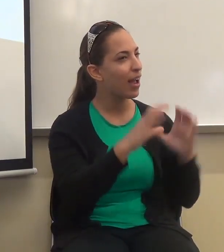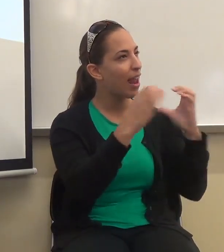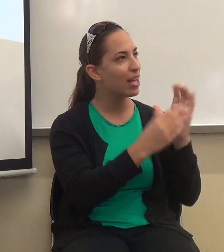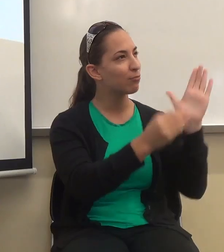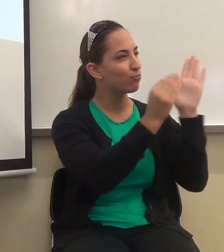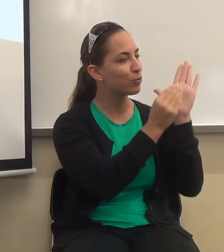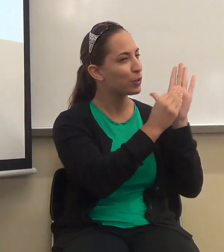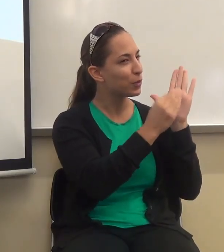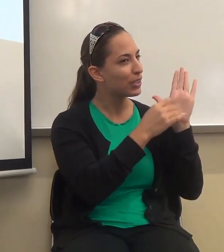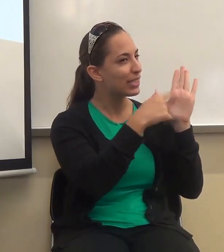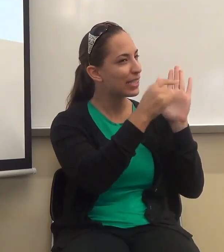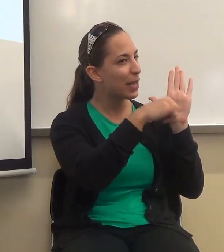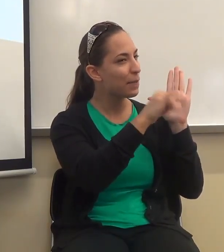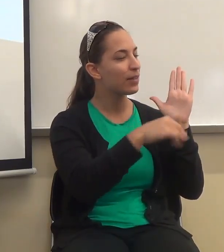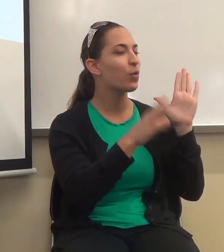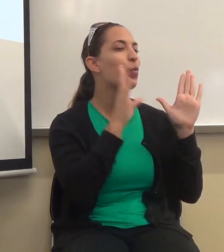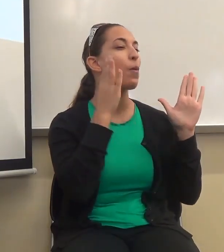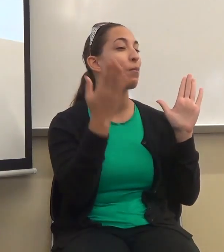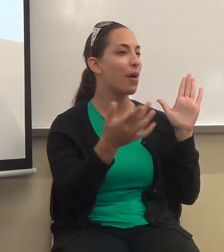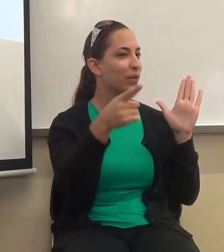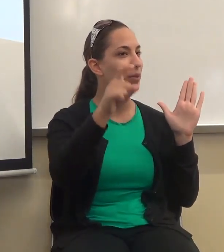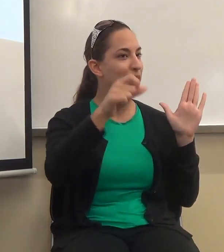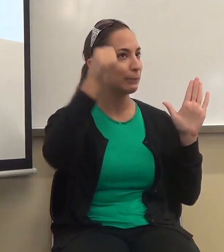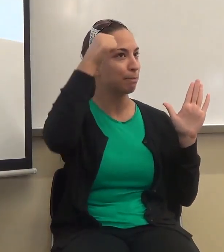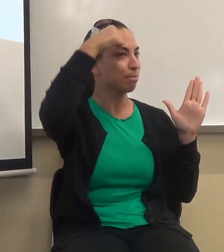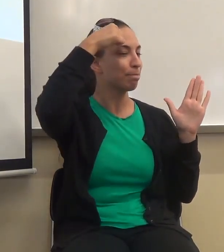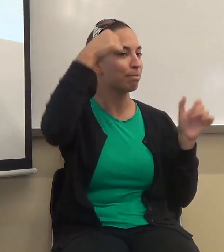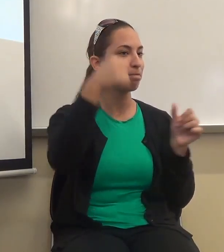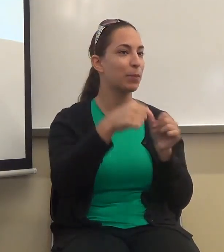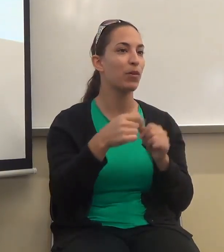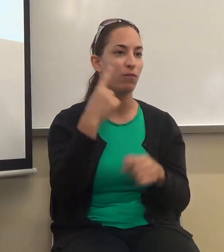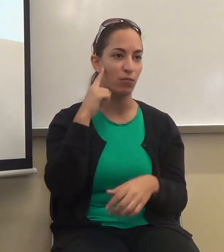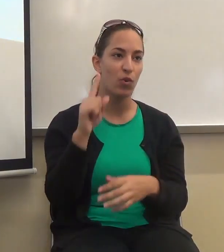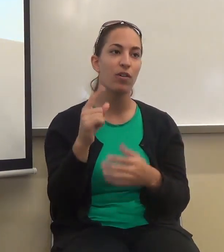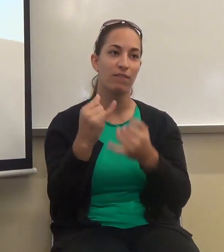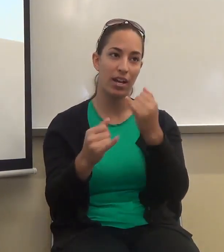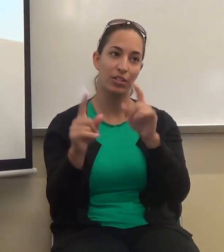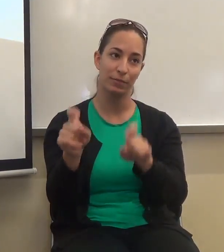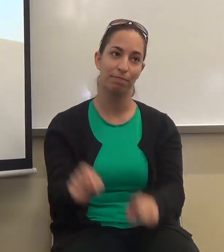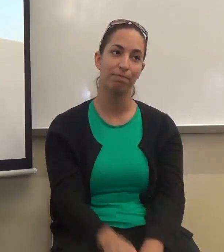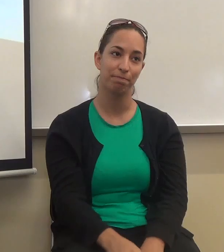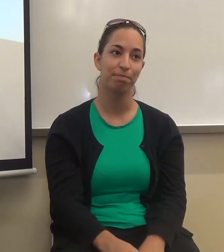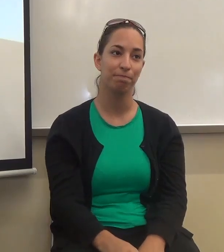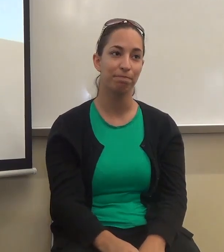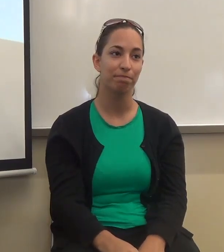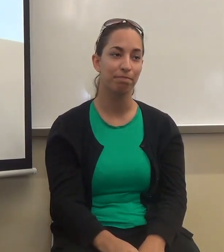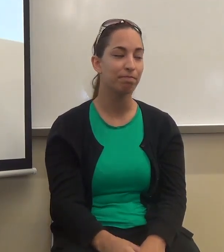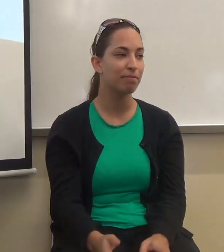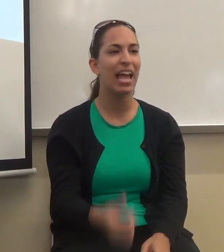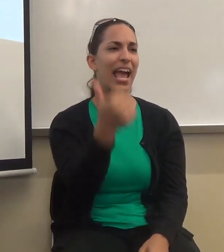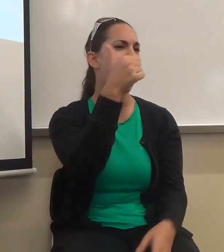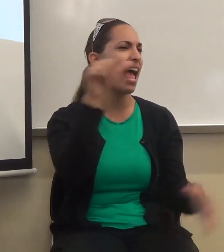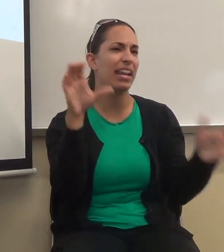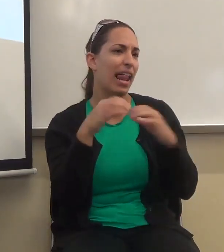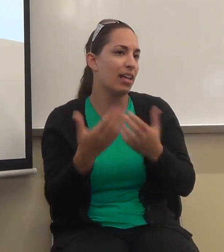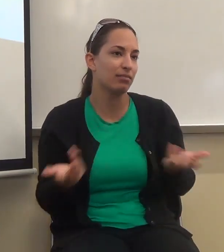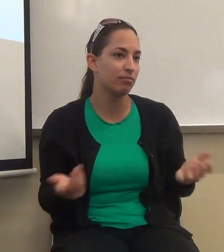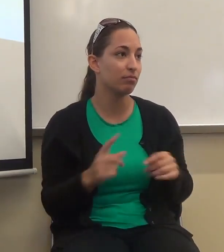what it is. Okay? Okay, this is, and like I said the other day, some teachers call